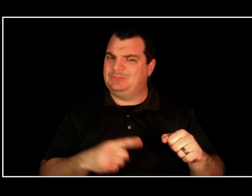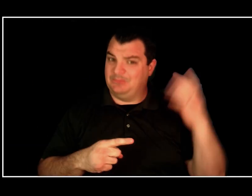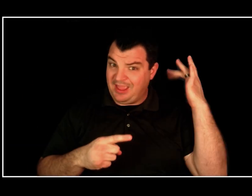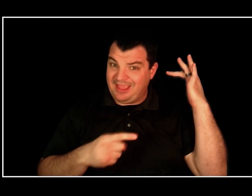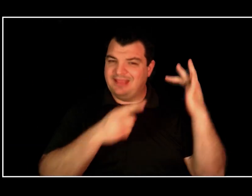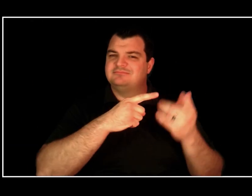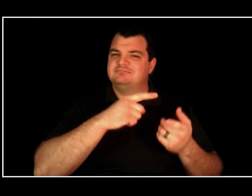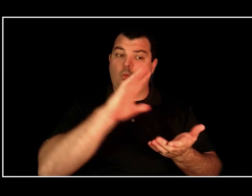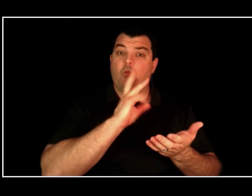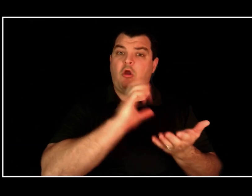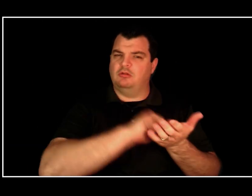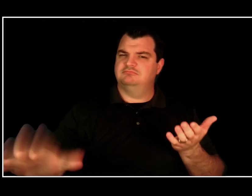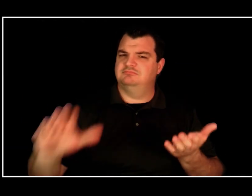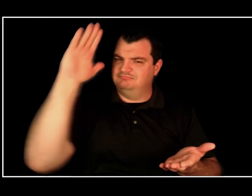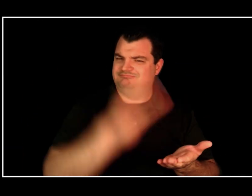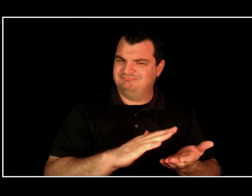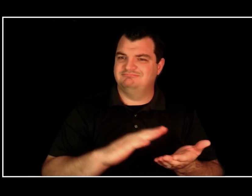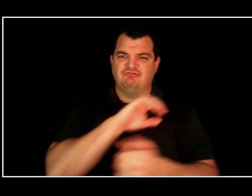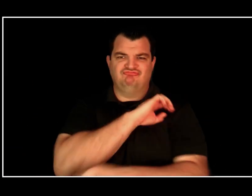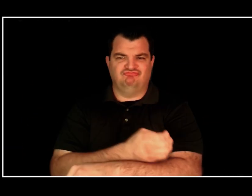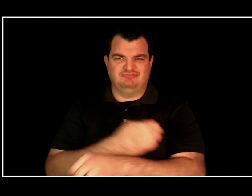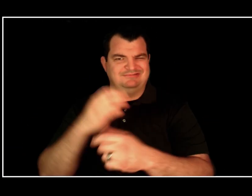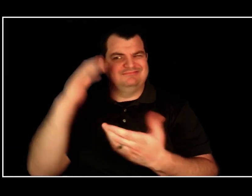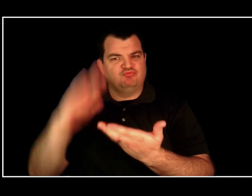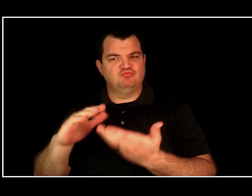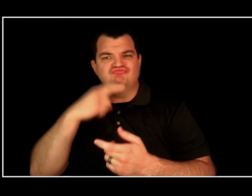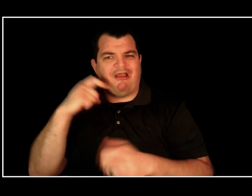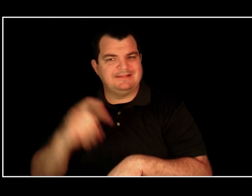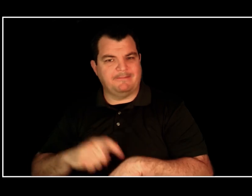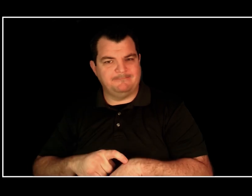speed. This removes more water and reduces drying time.